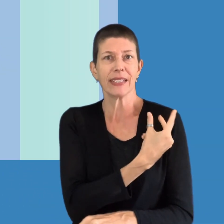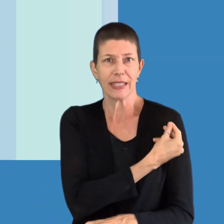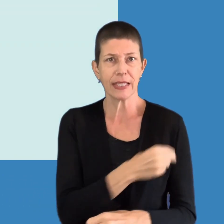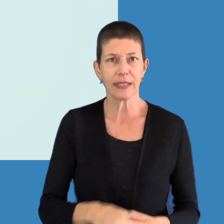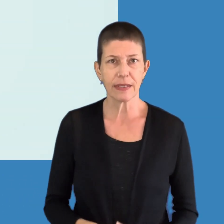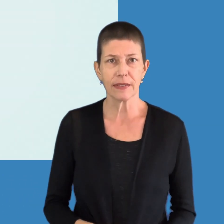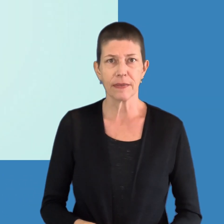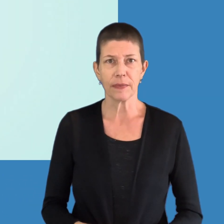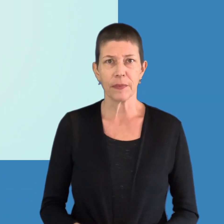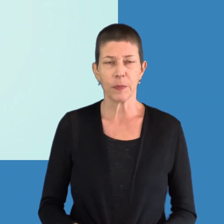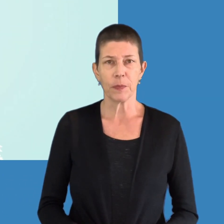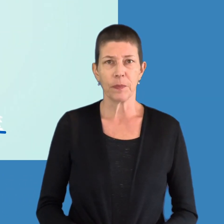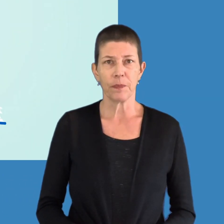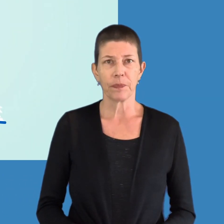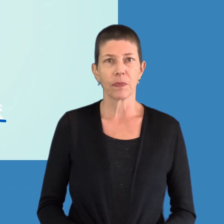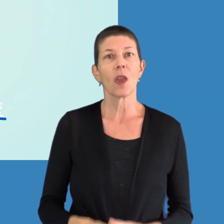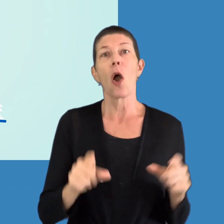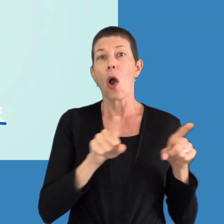COVID-19 vaccines.